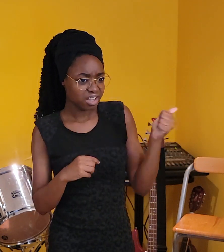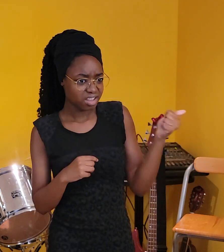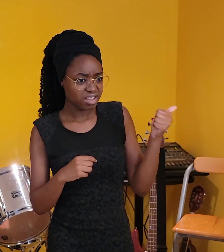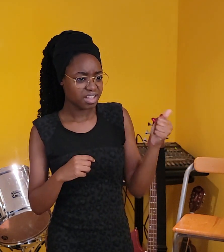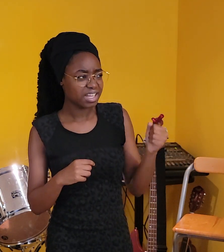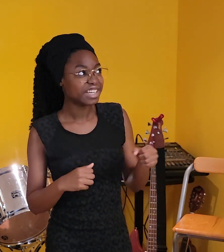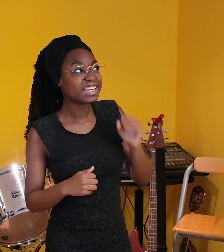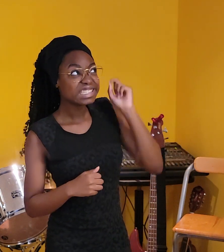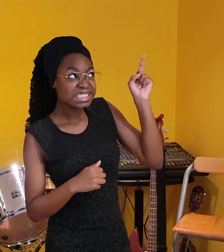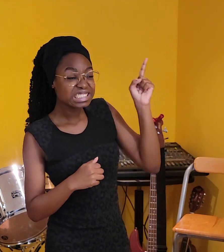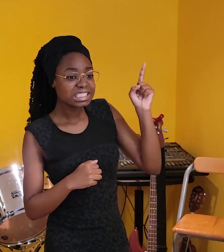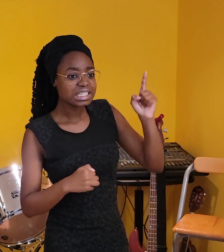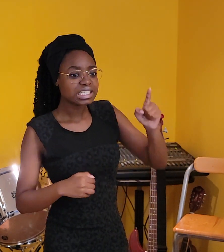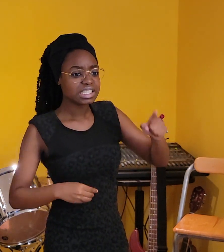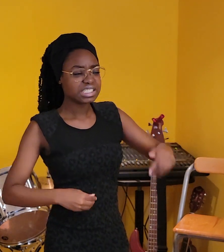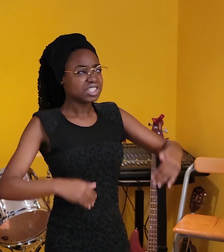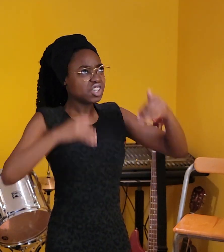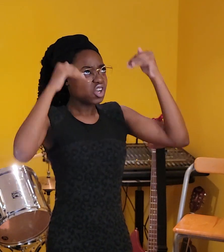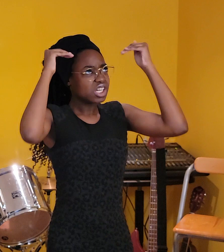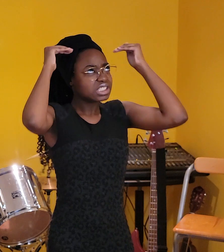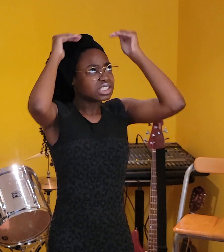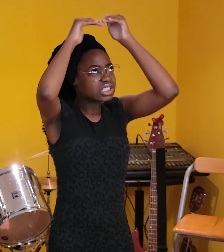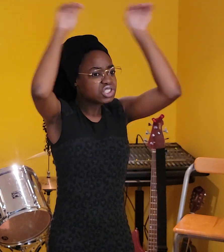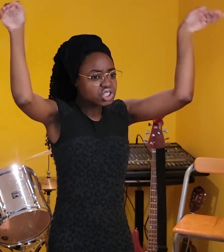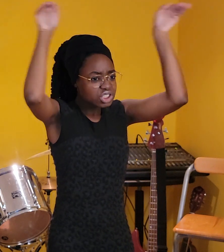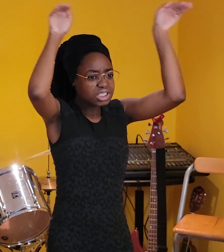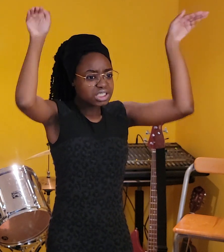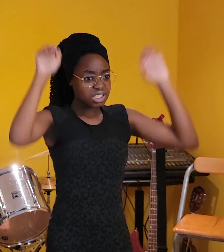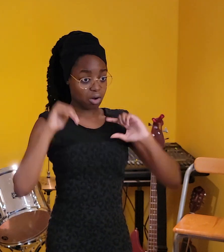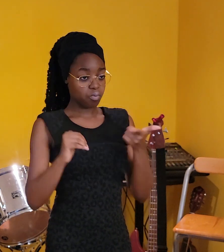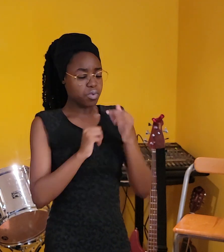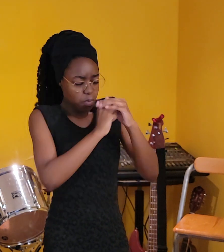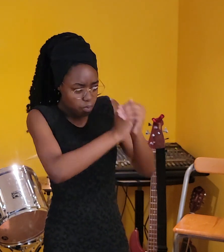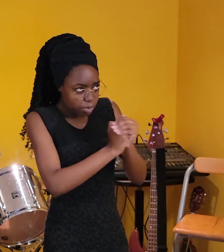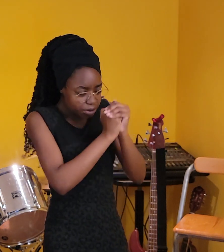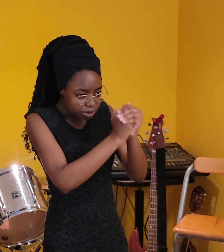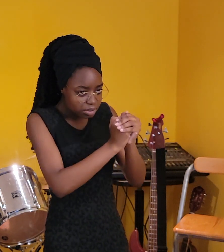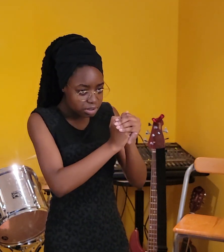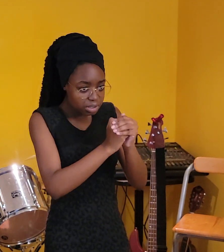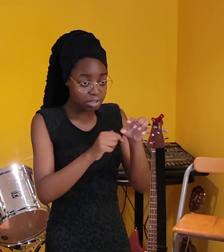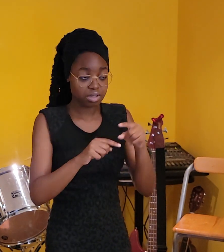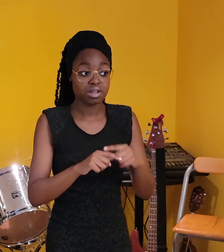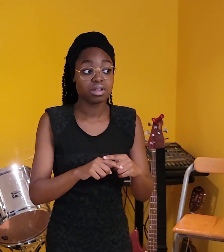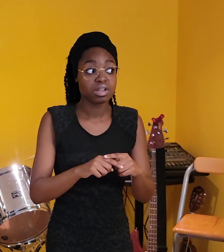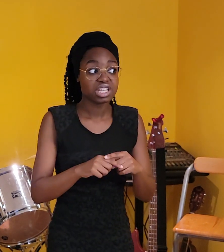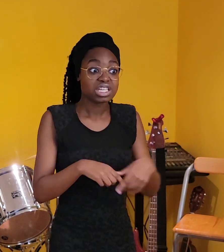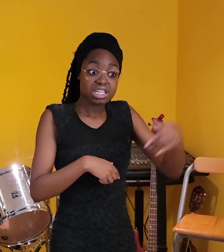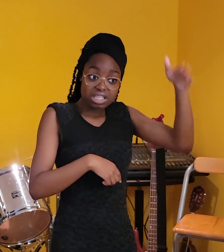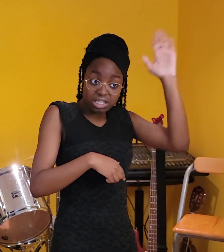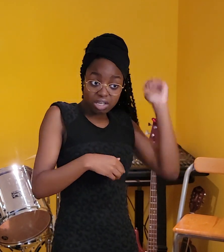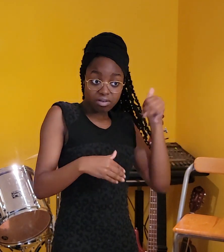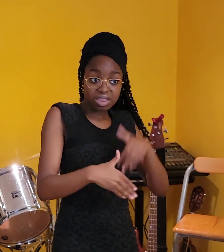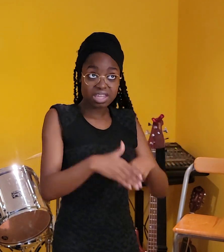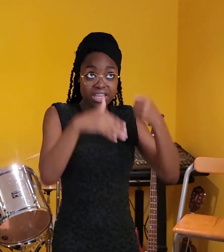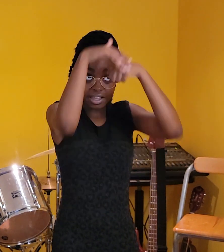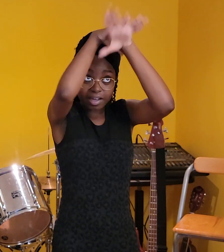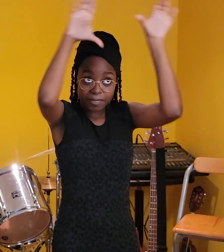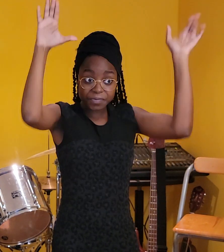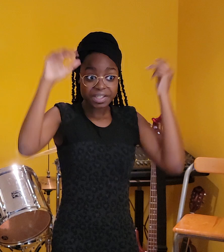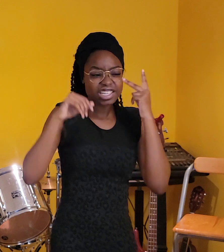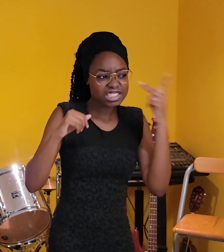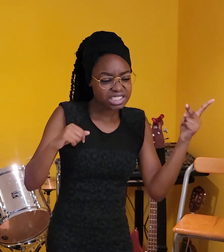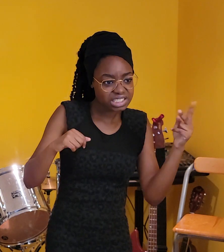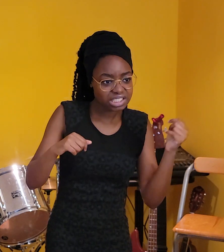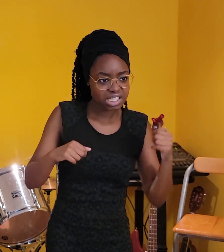worship. I mean, from heaven, he sees everything because he governs all the nations. And the whole prayer